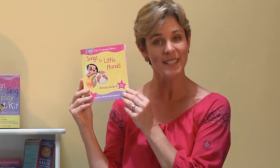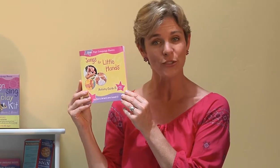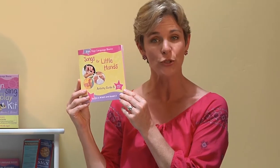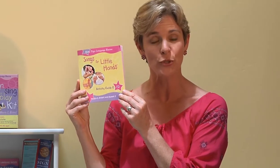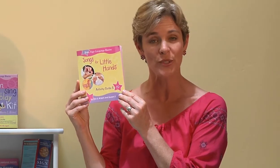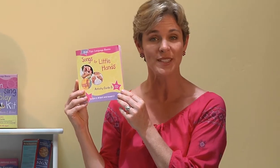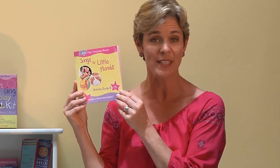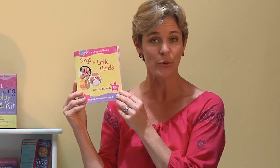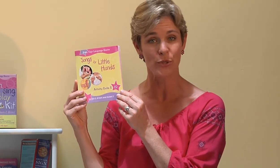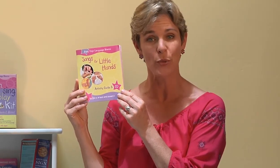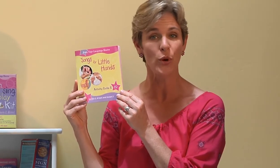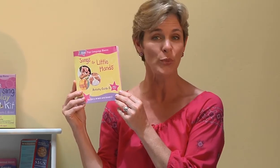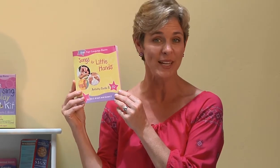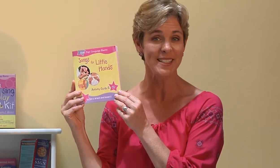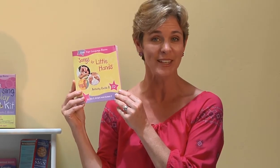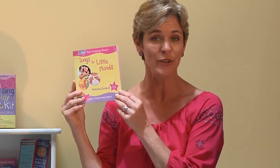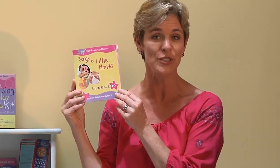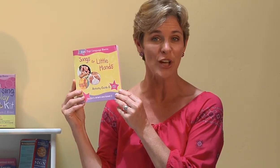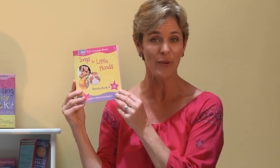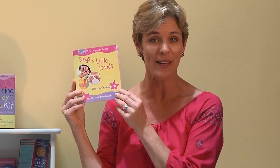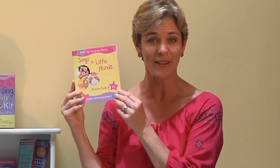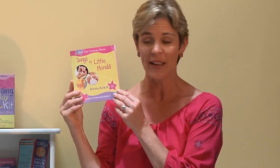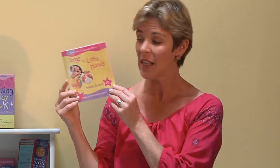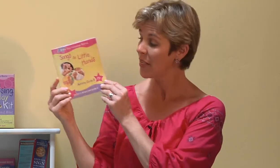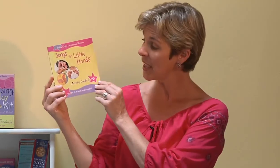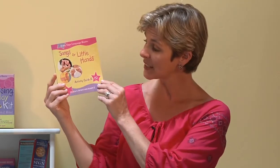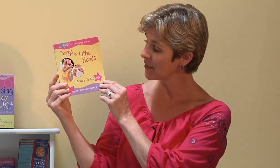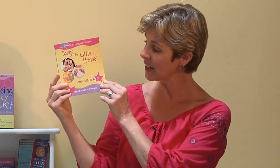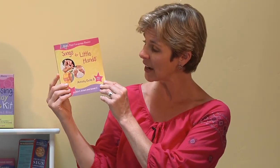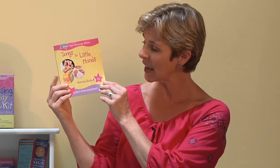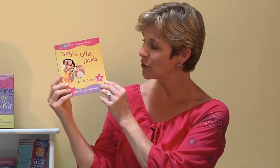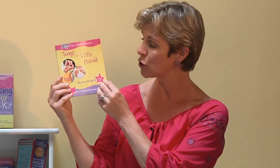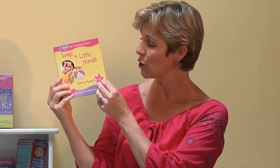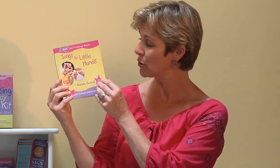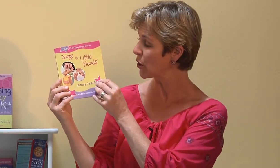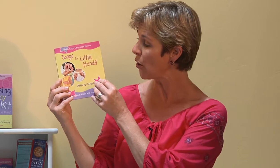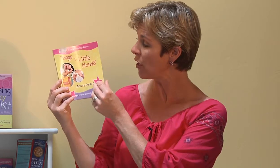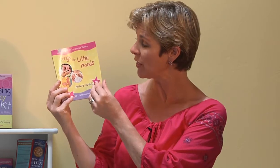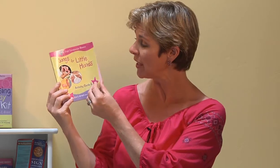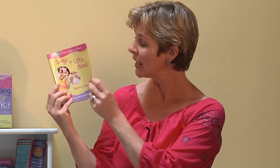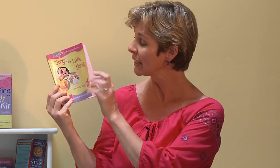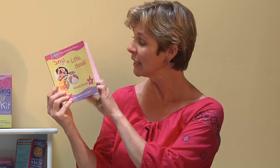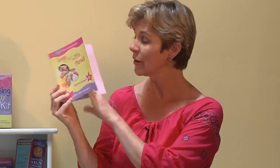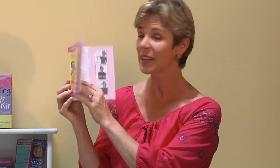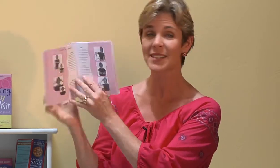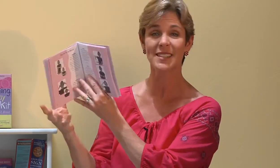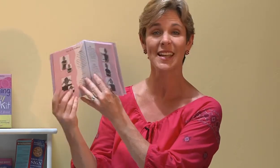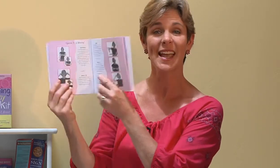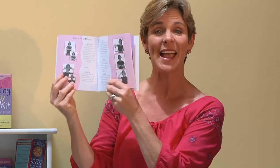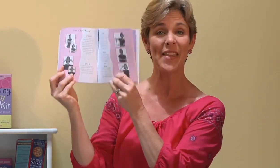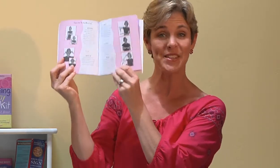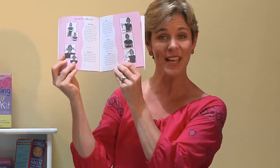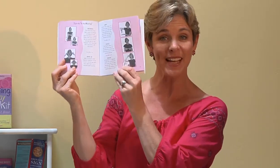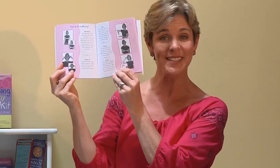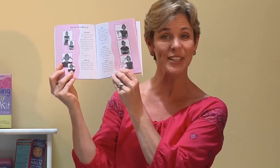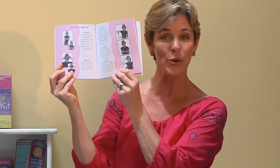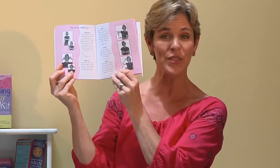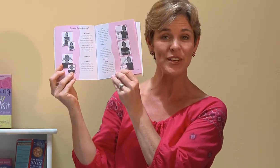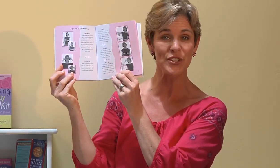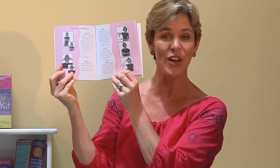sister Susan Z, who's an award-winning singer and songwriter. The activity guide shows all the lyrics and the signs that go with each song